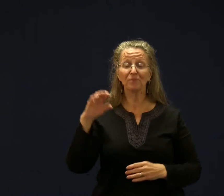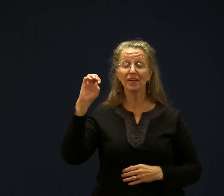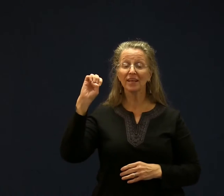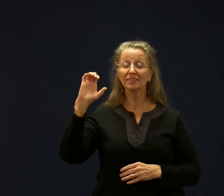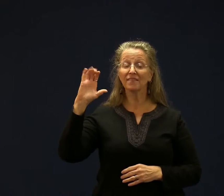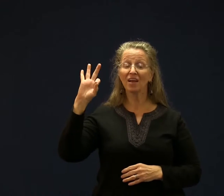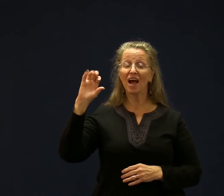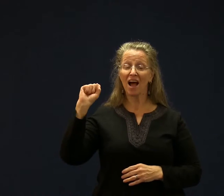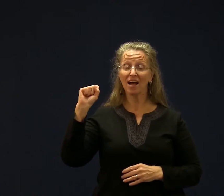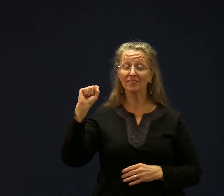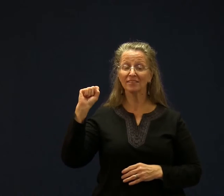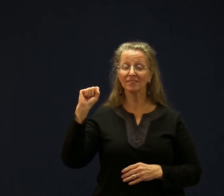and collaboration.